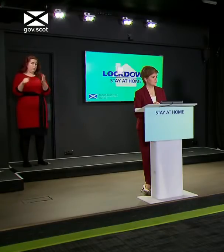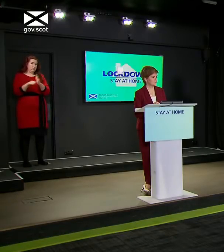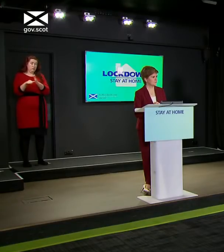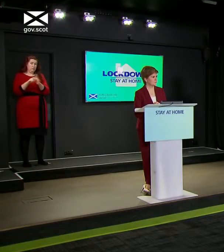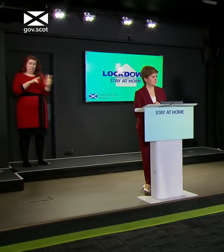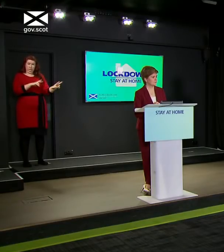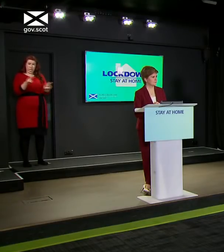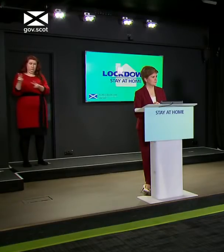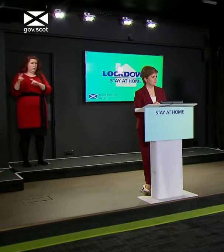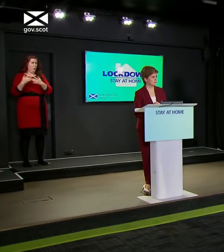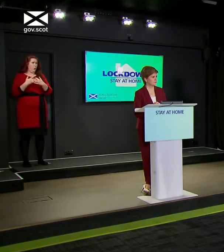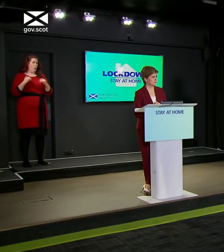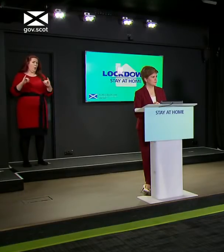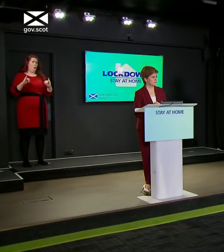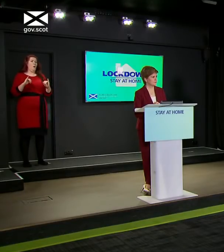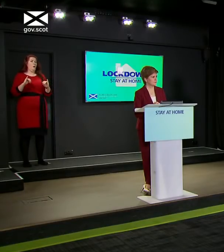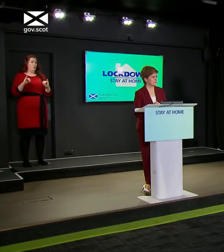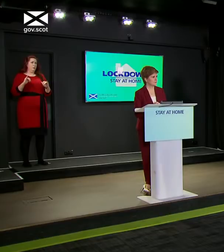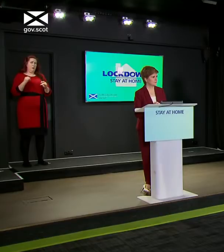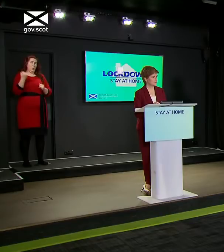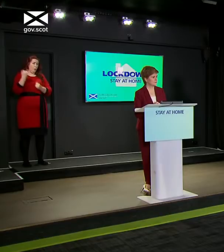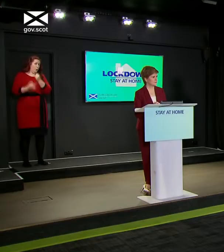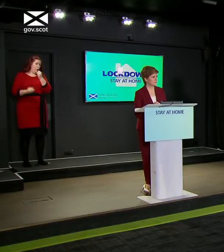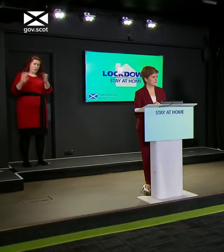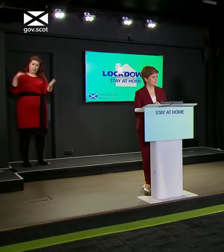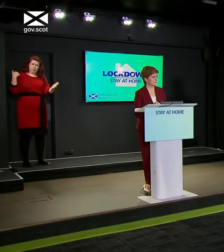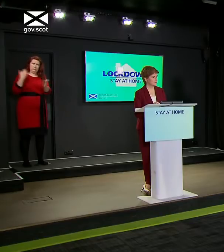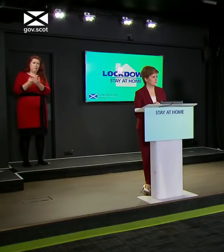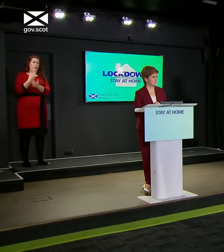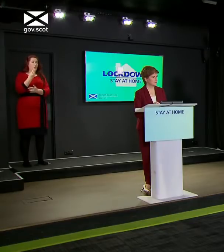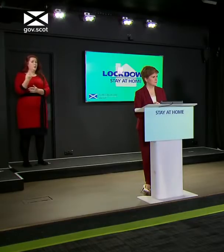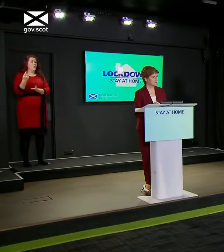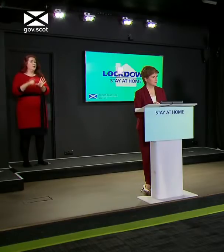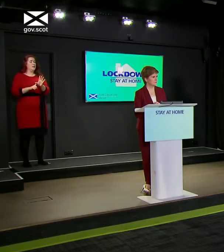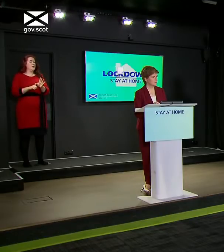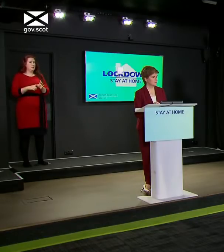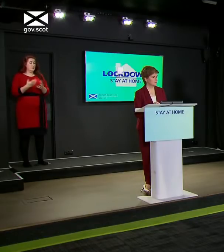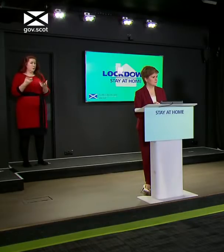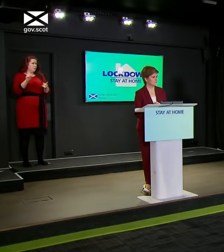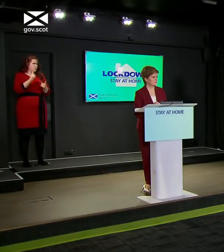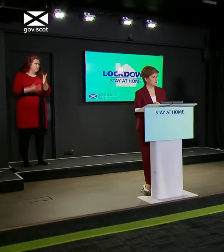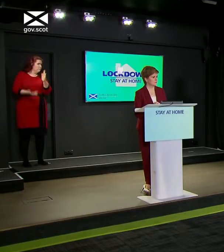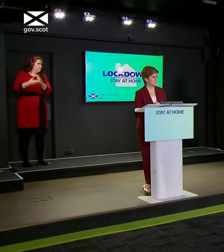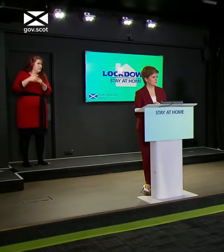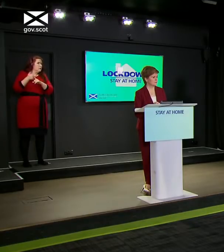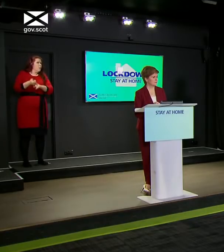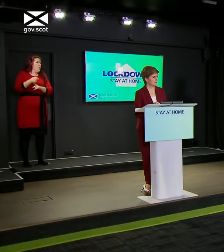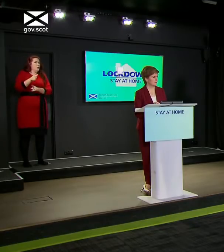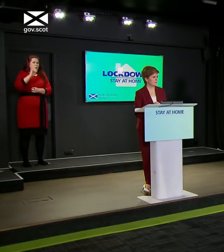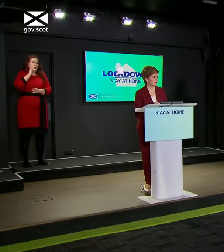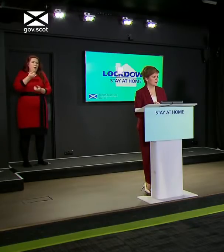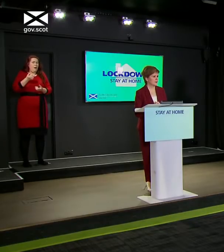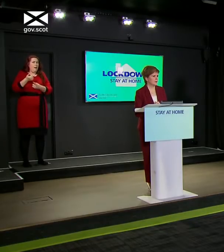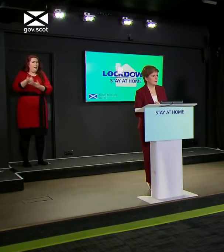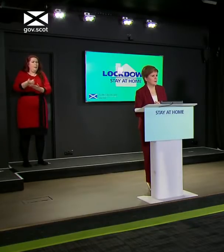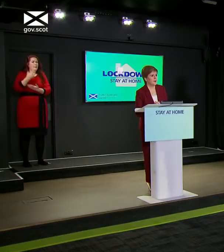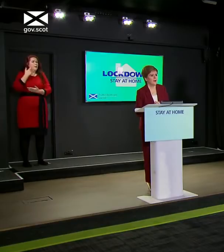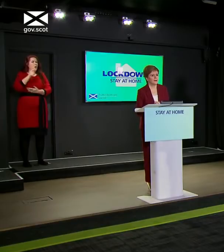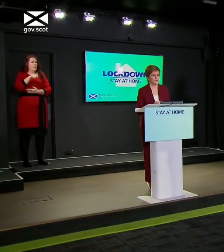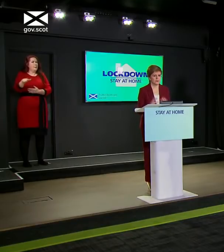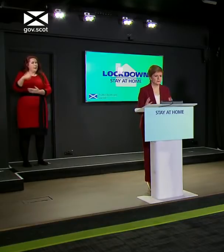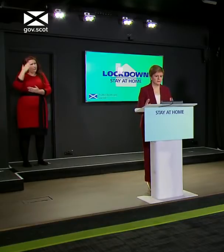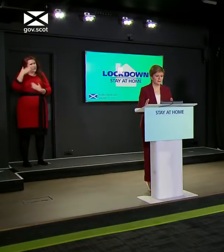issues unlike anything he's seen in 31 years of teaching. So can you detail what further support you're considering to help young people through